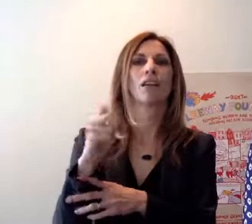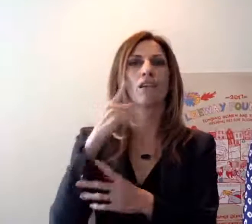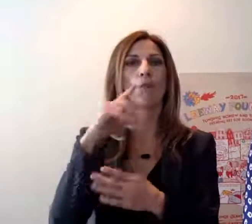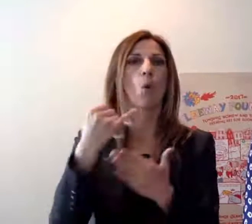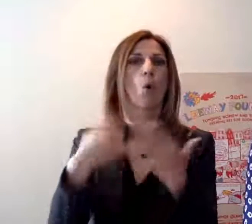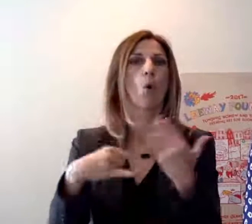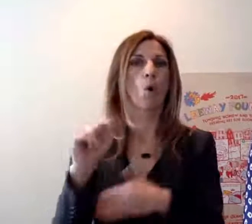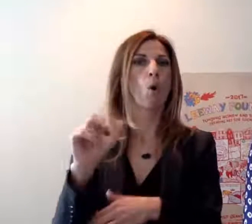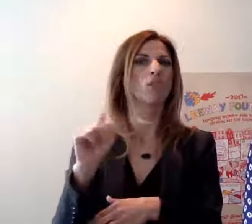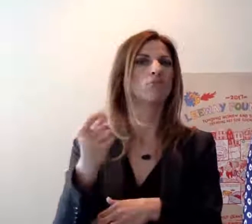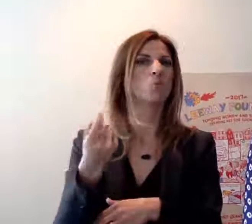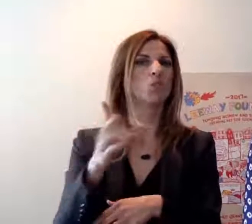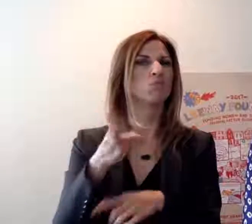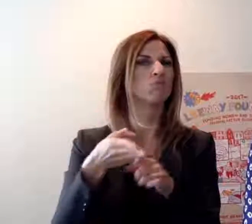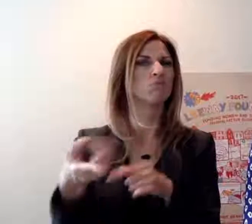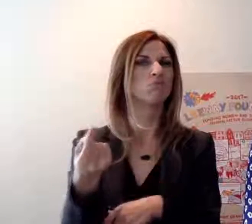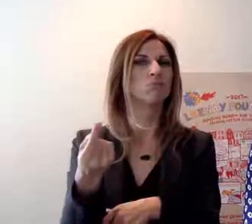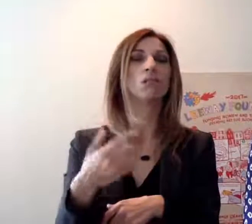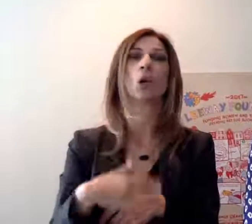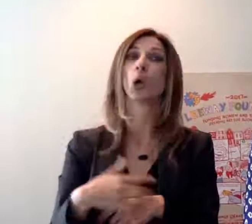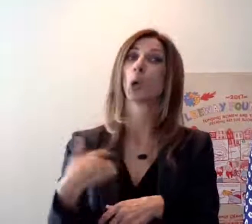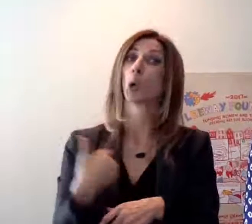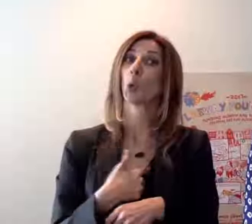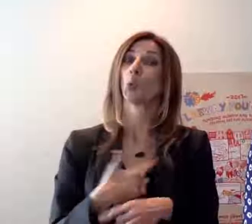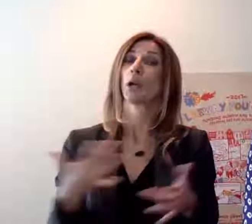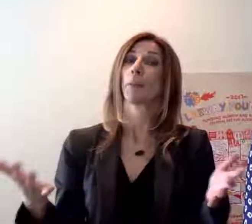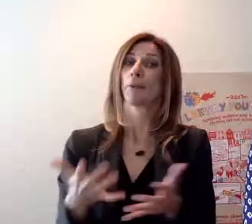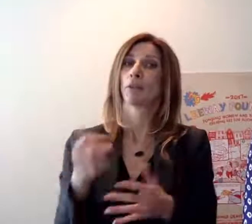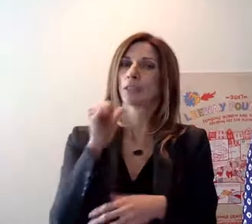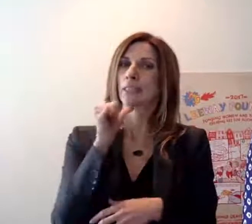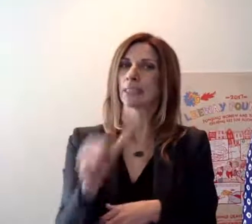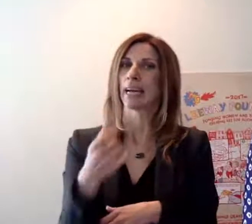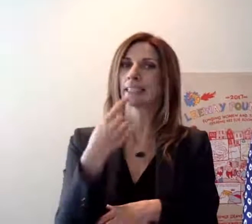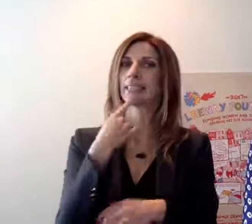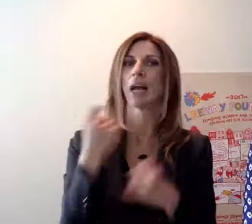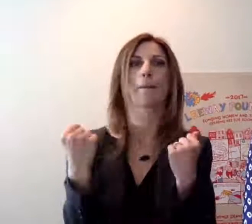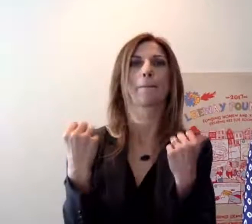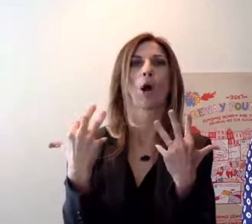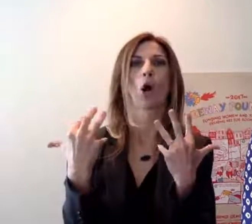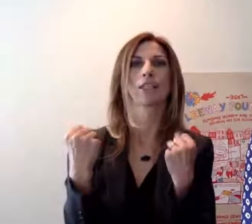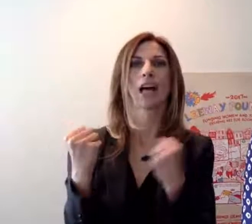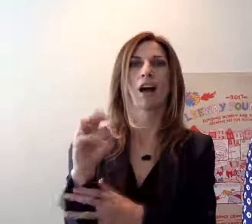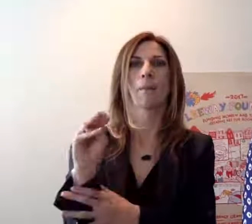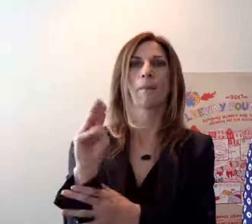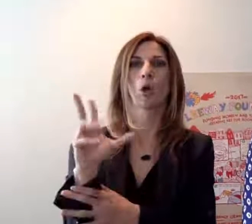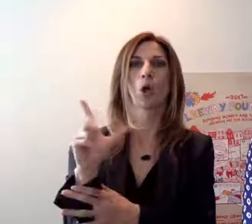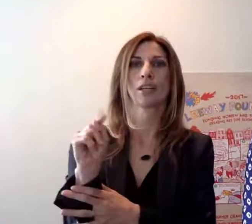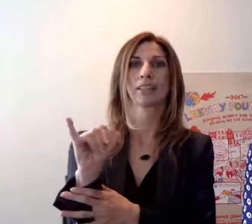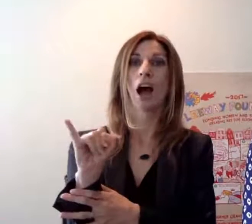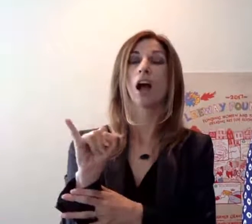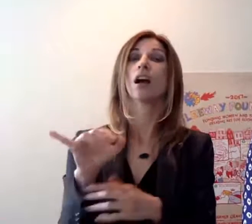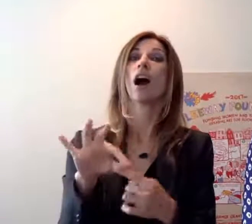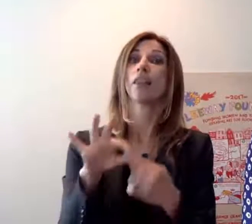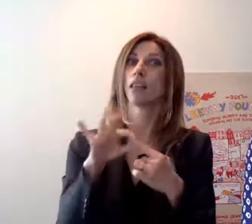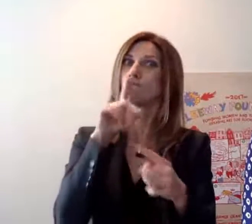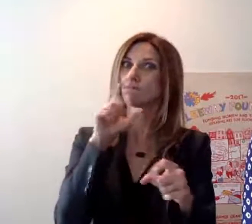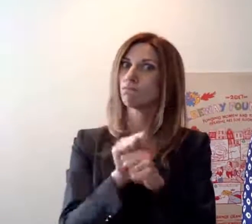We encourage you to not pick multidisciplinary unless you truly are